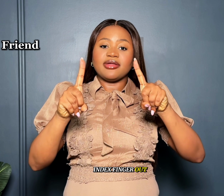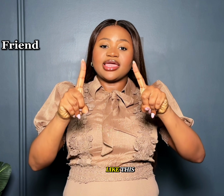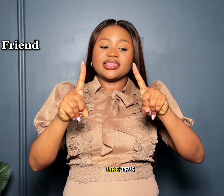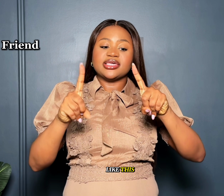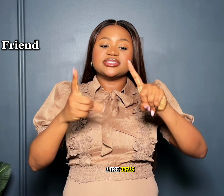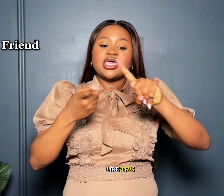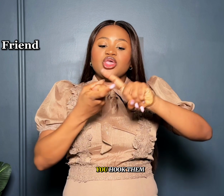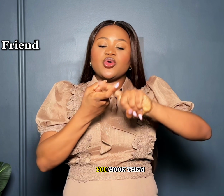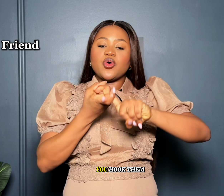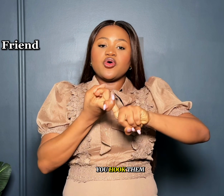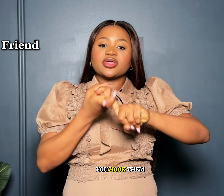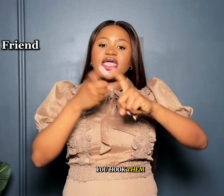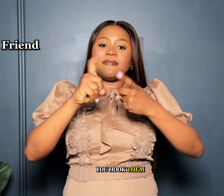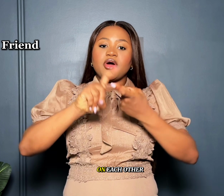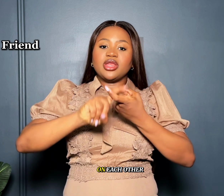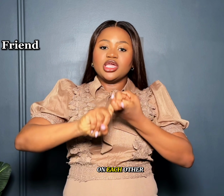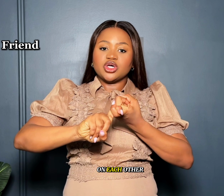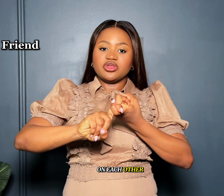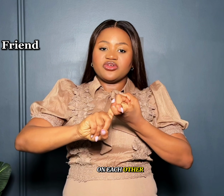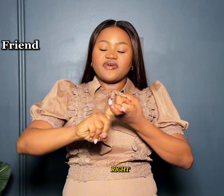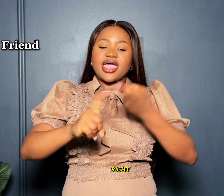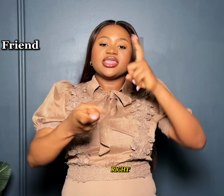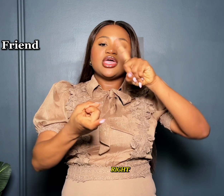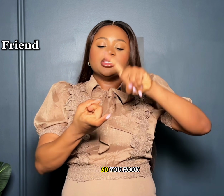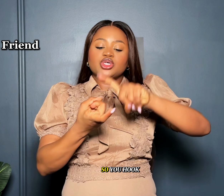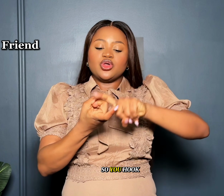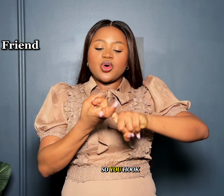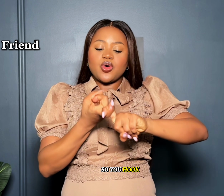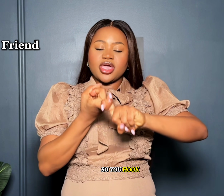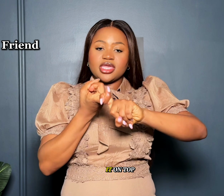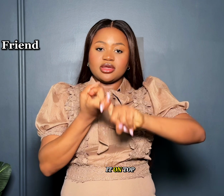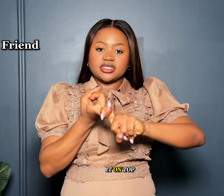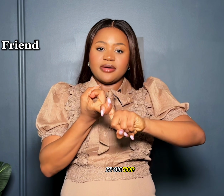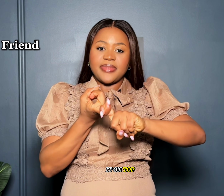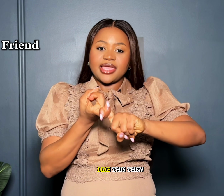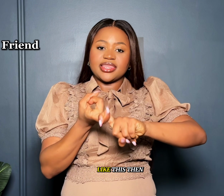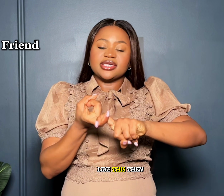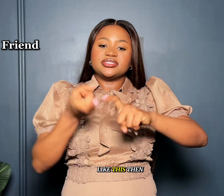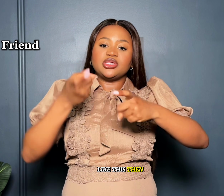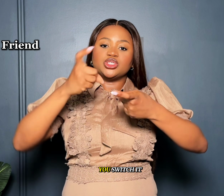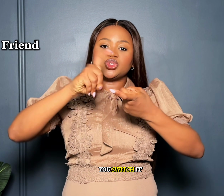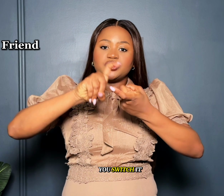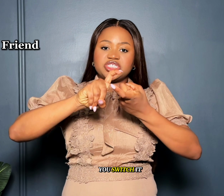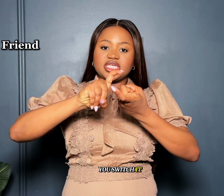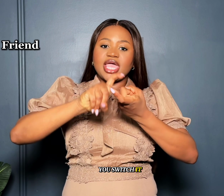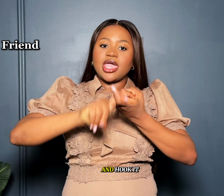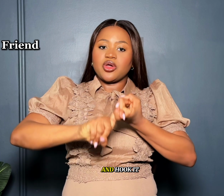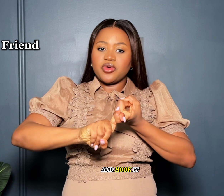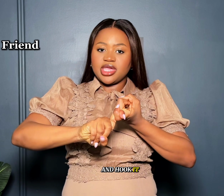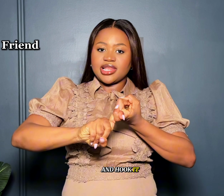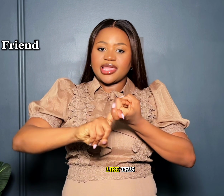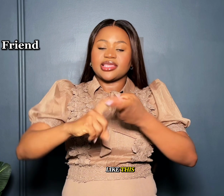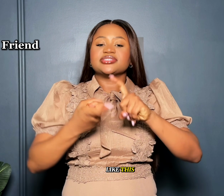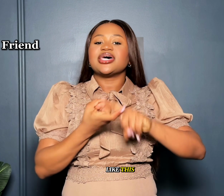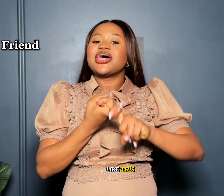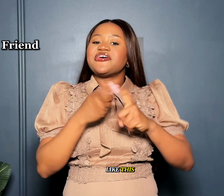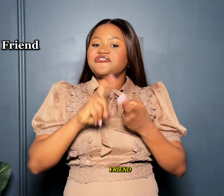like this. You hook them on each other, right? So you hook it on top like this, then you switch it and hook it like this.